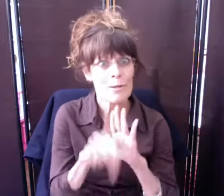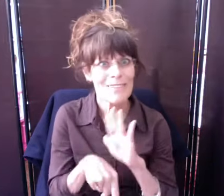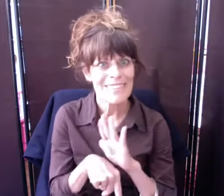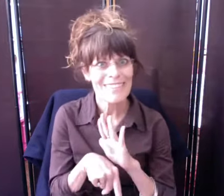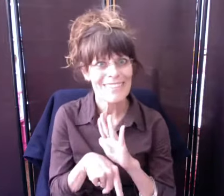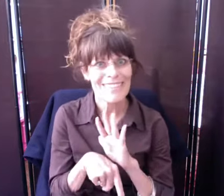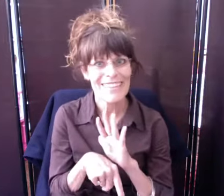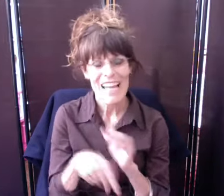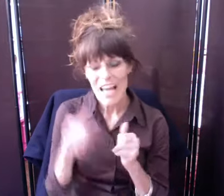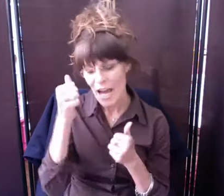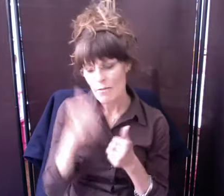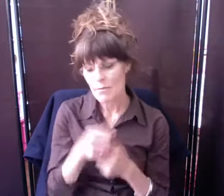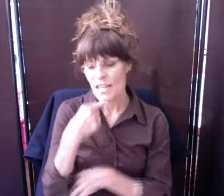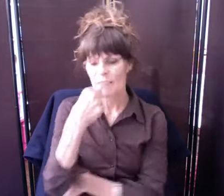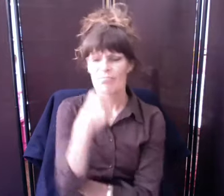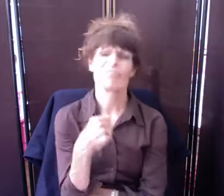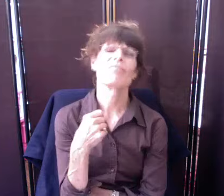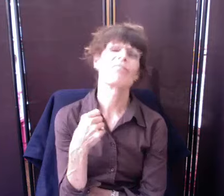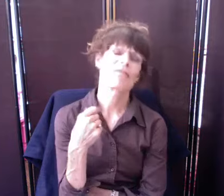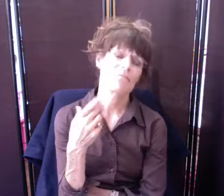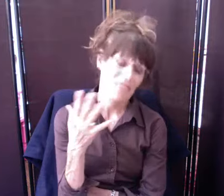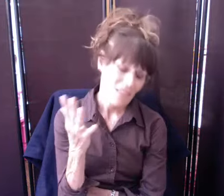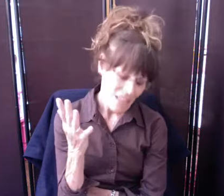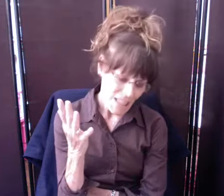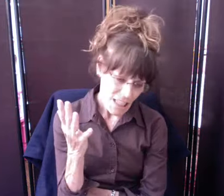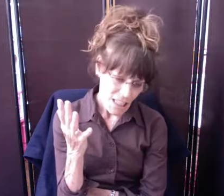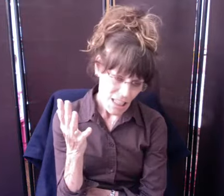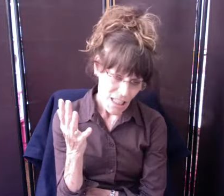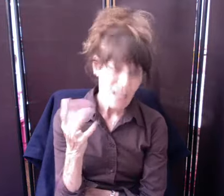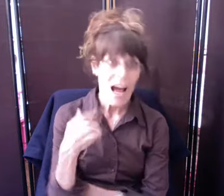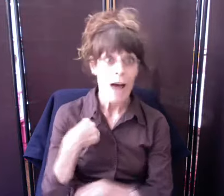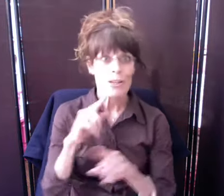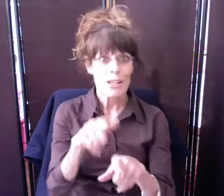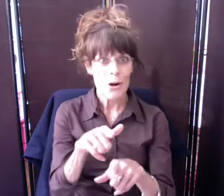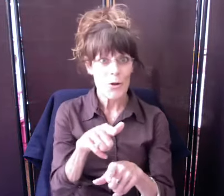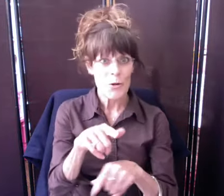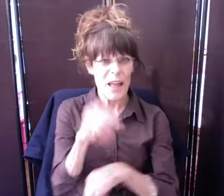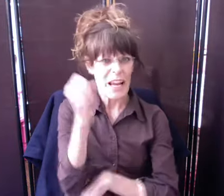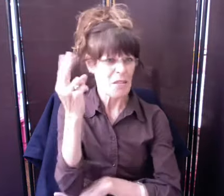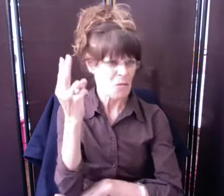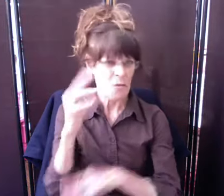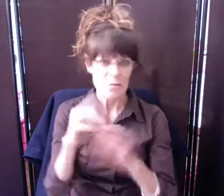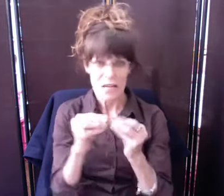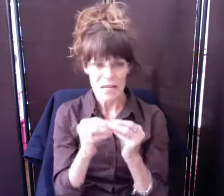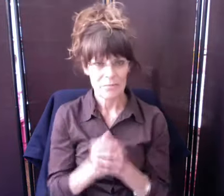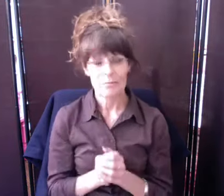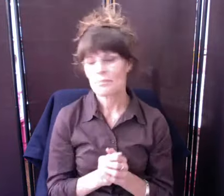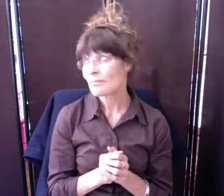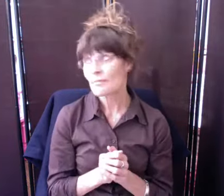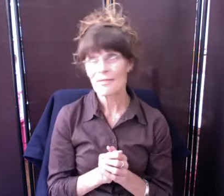remember telling her, like, for example, I was going to go to this noon meeting at Moore Park. And I really thought that Linda was of